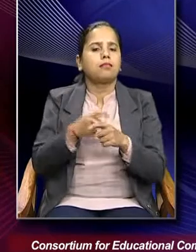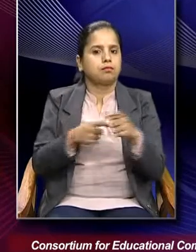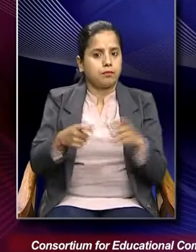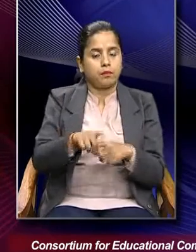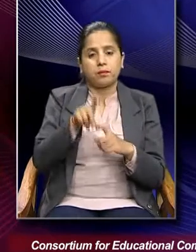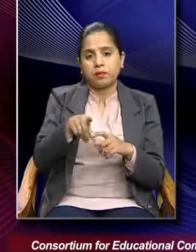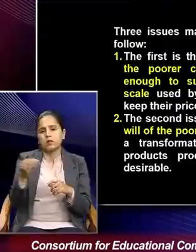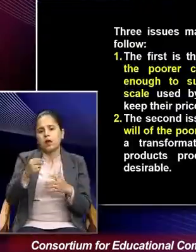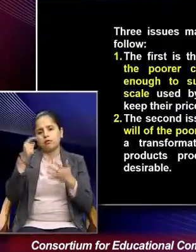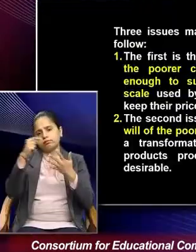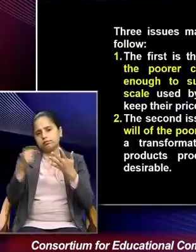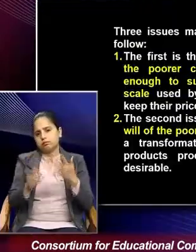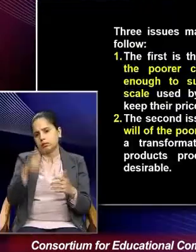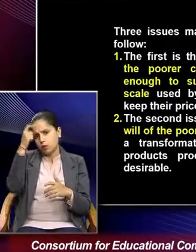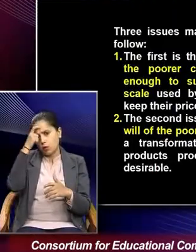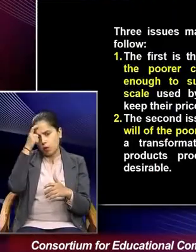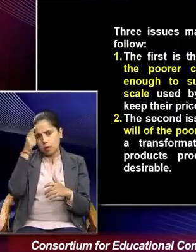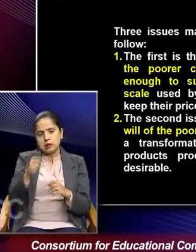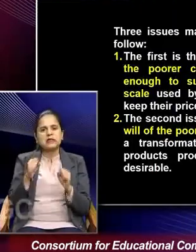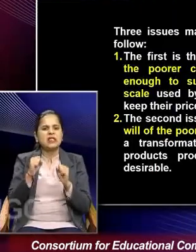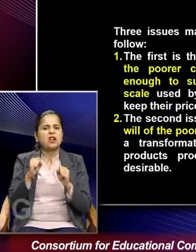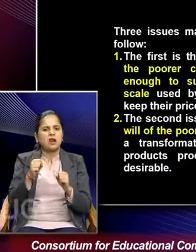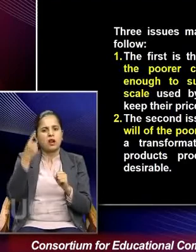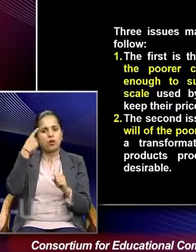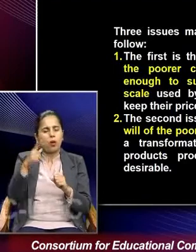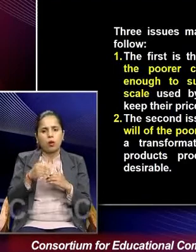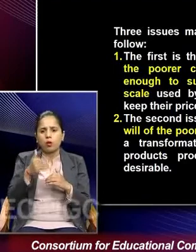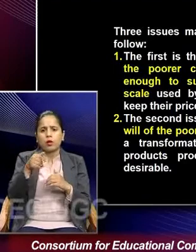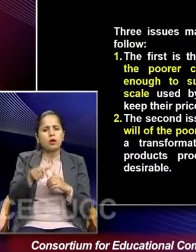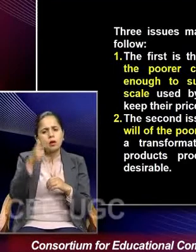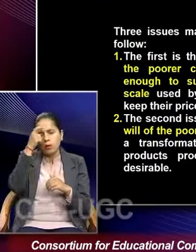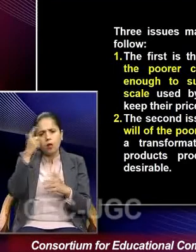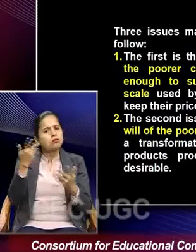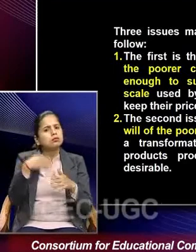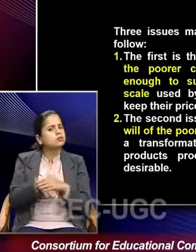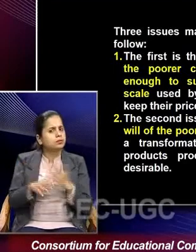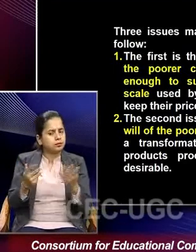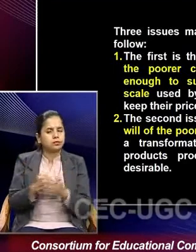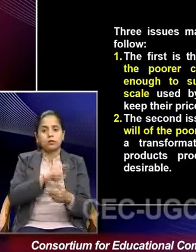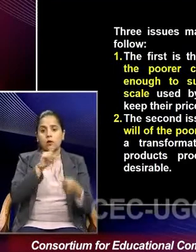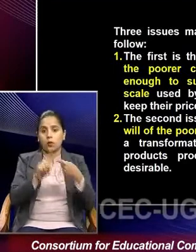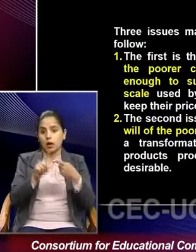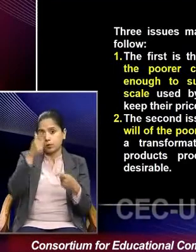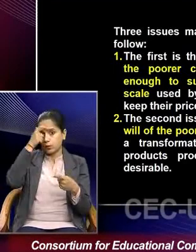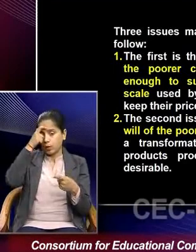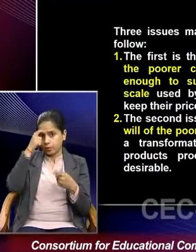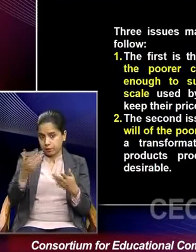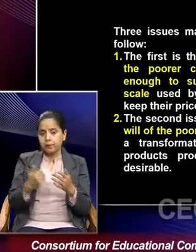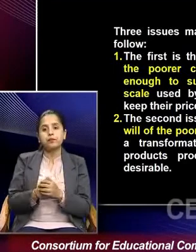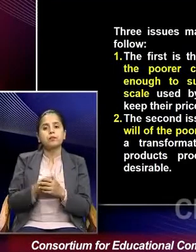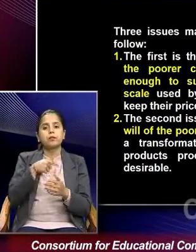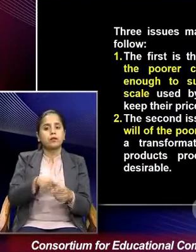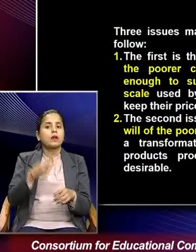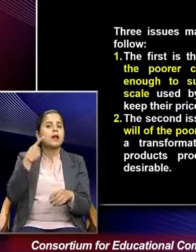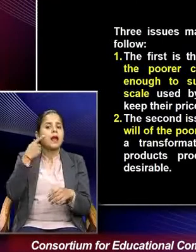are certain issues that make it difficult to follow. Now, what are those issues? The first issue is that